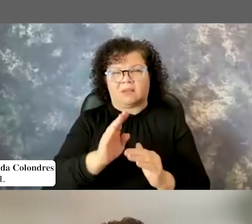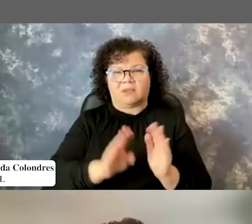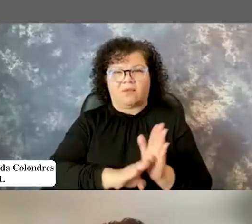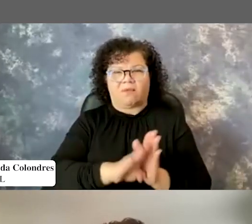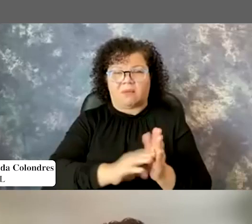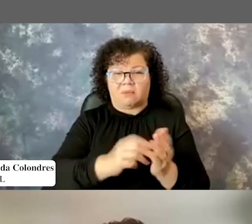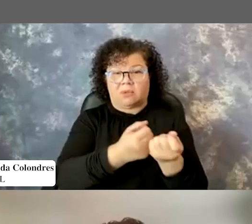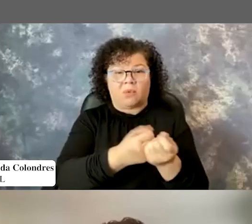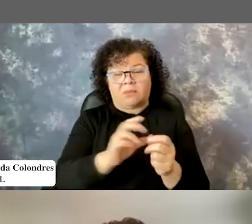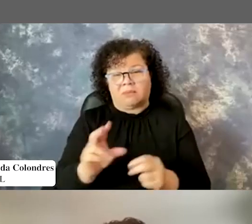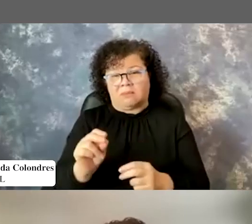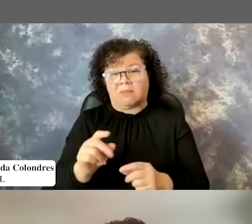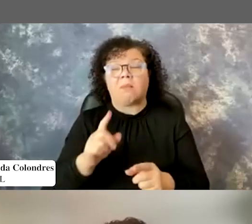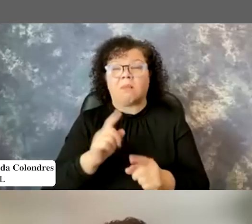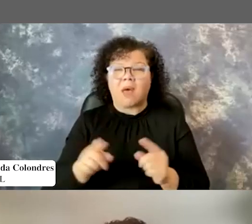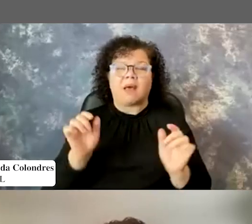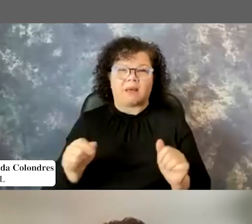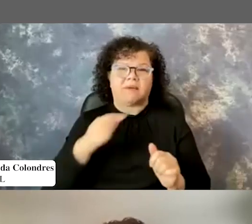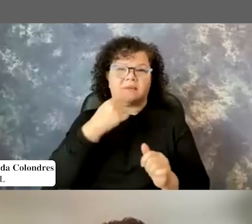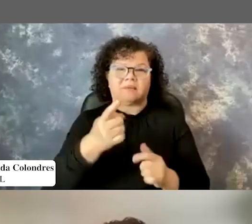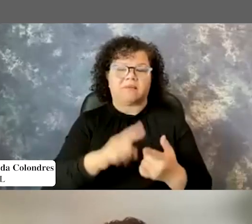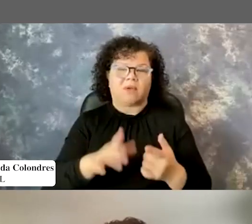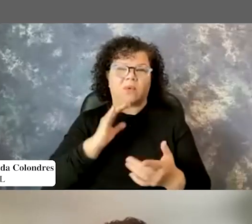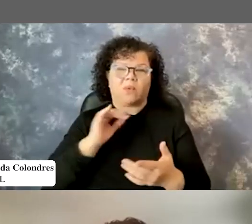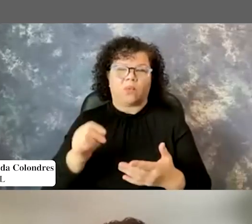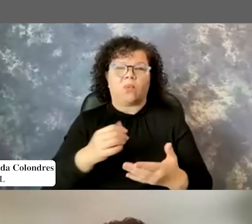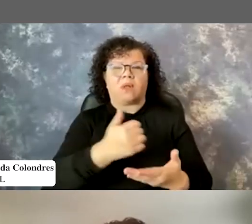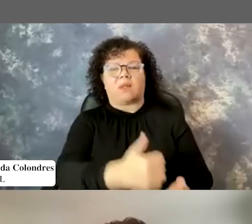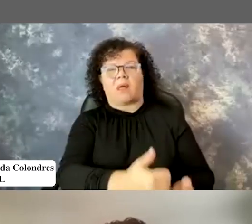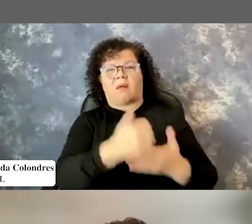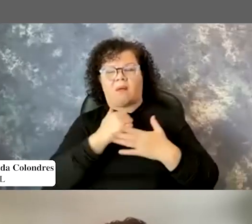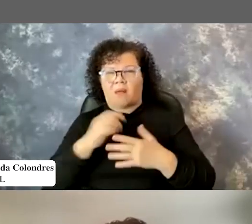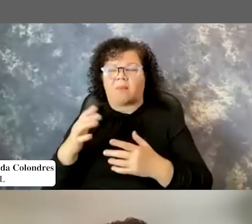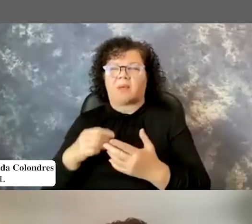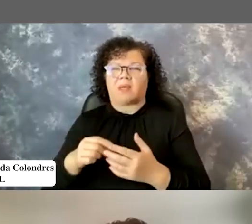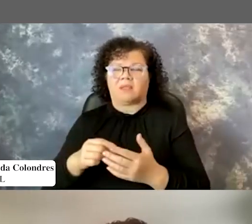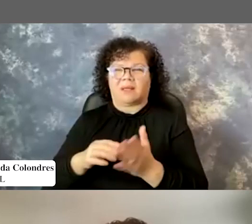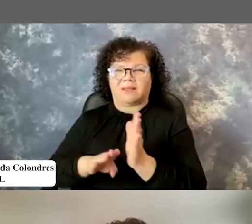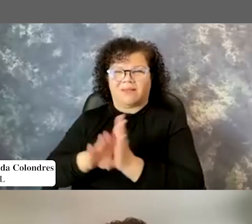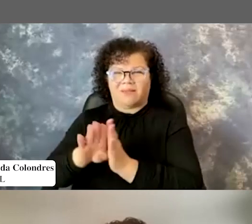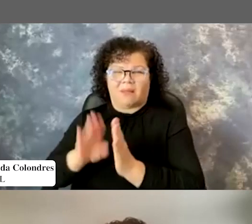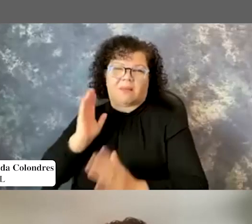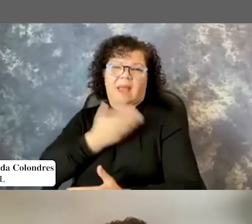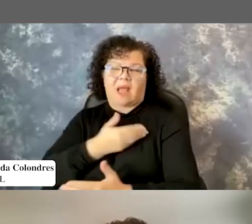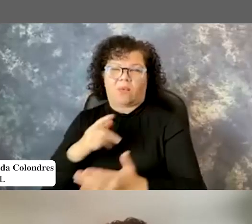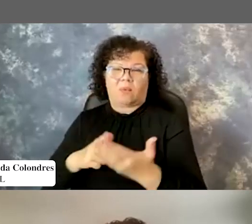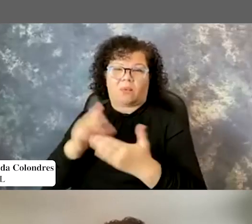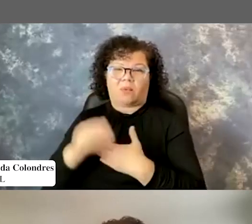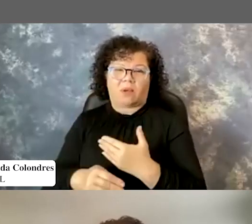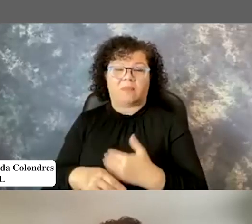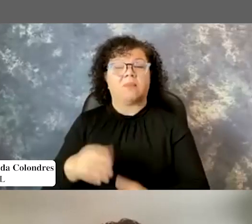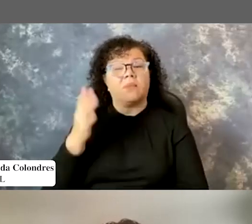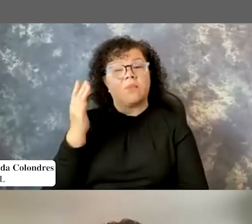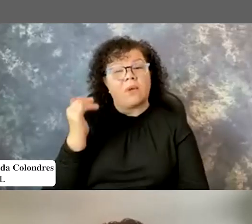tell you that that information is going to inform the way in which we develop our program. That's important because we have seen